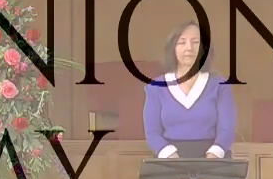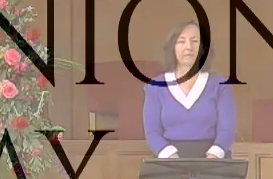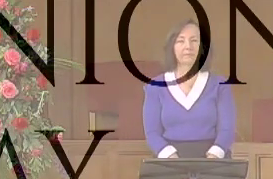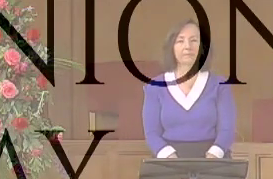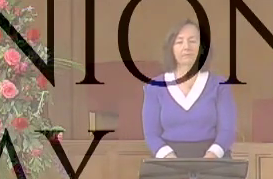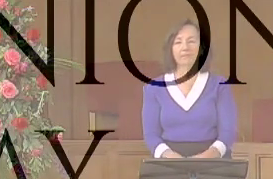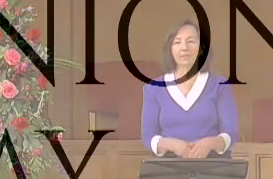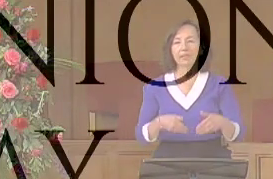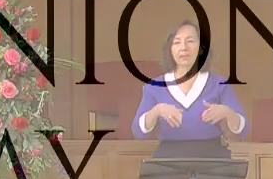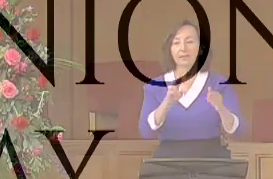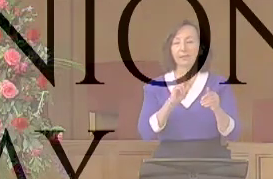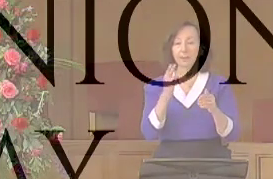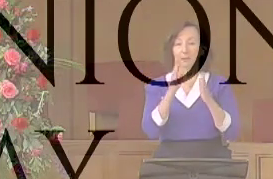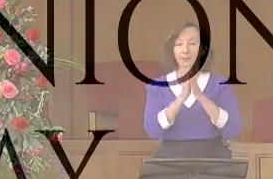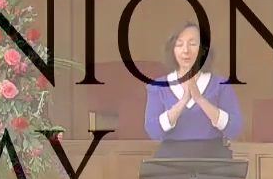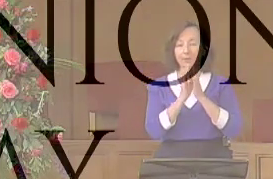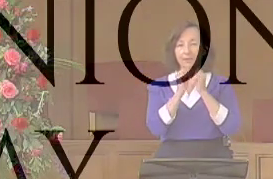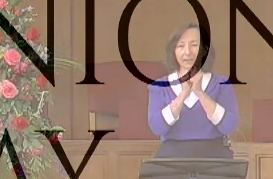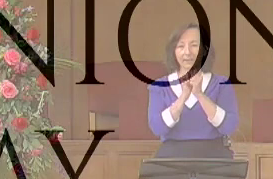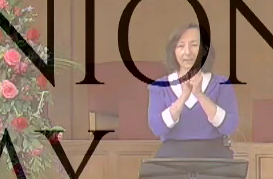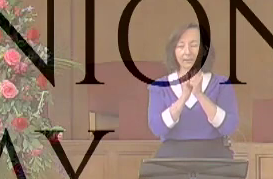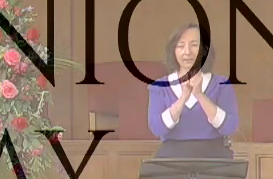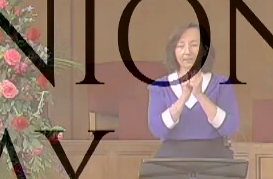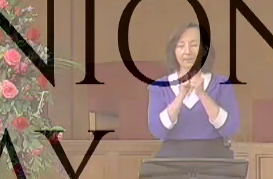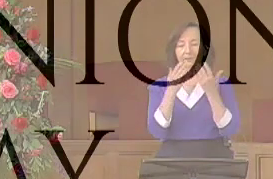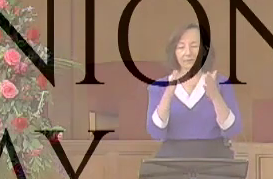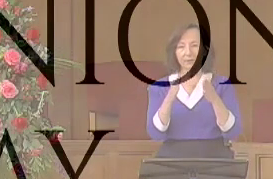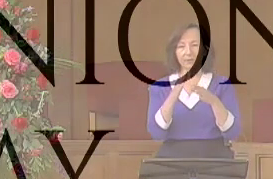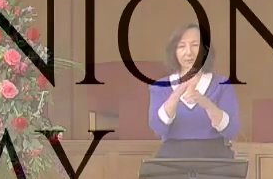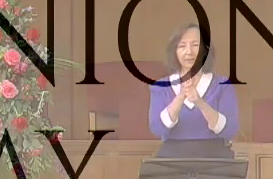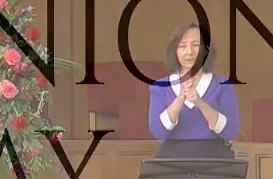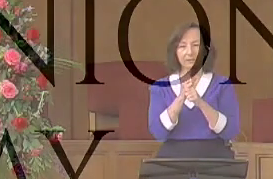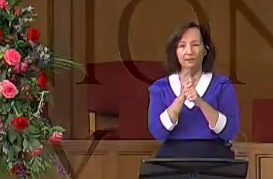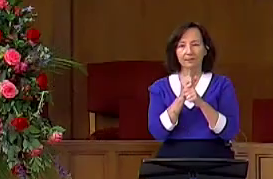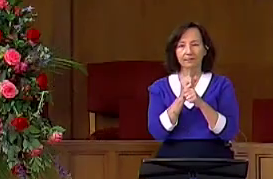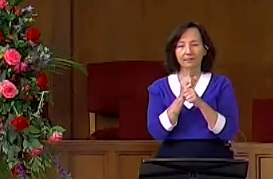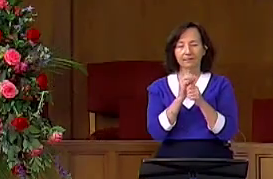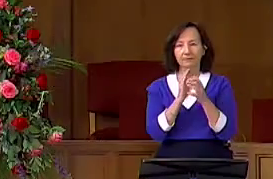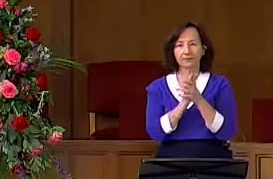Please let's pray together the prayer after receiving.